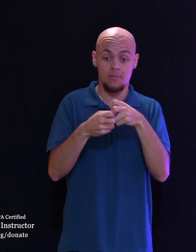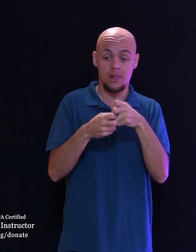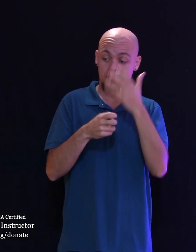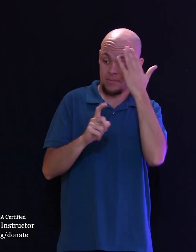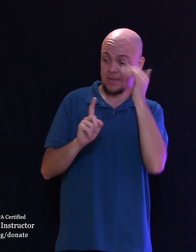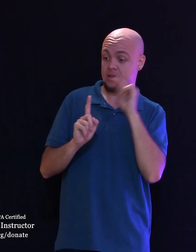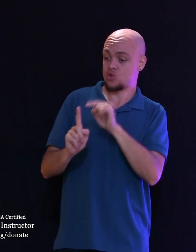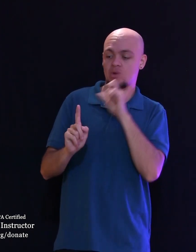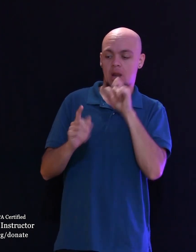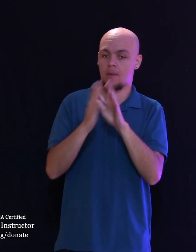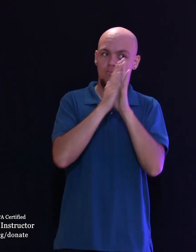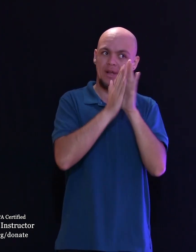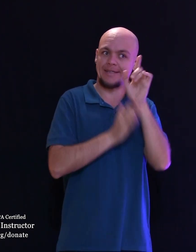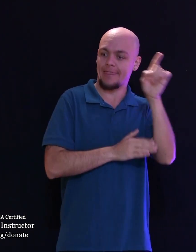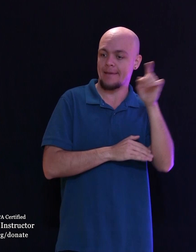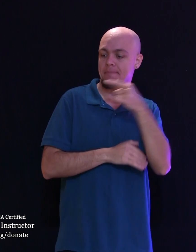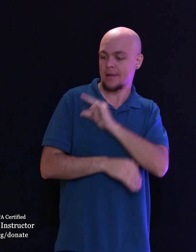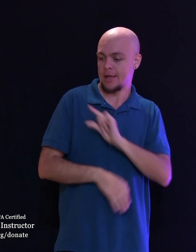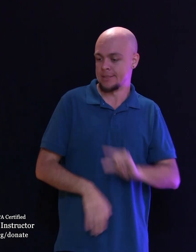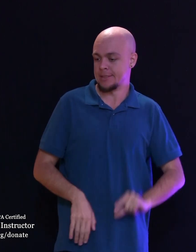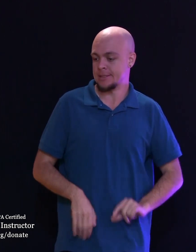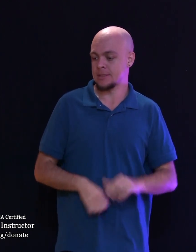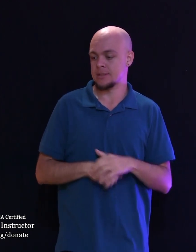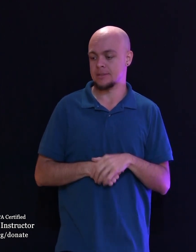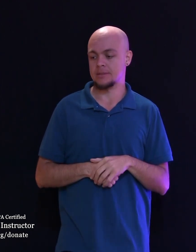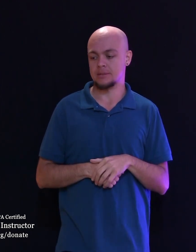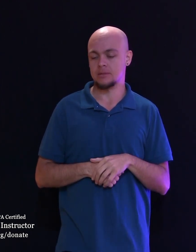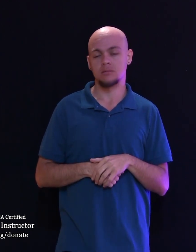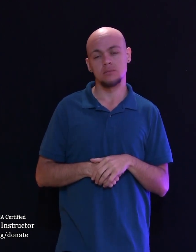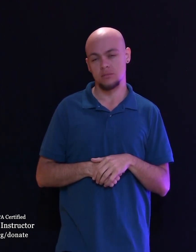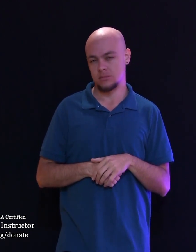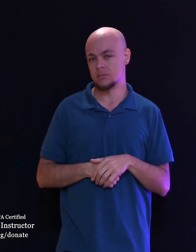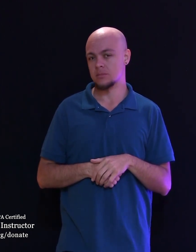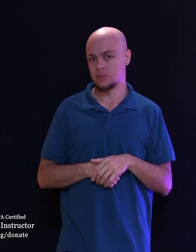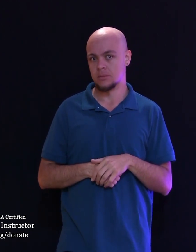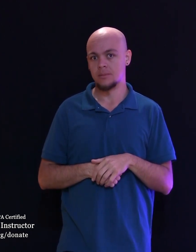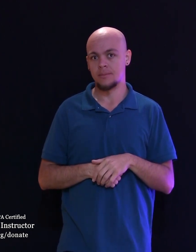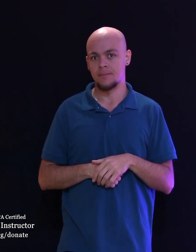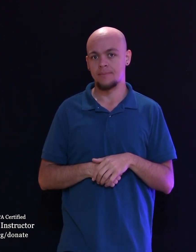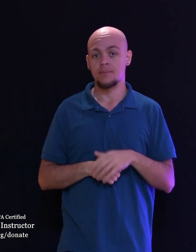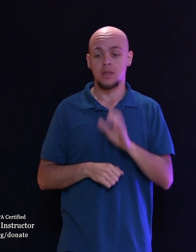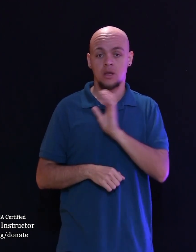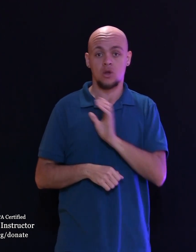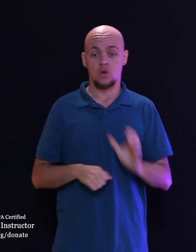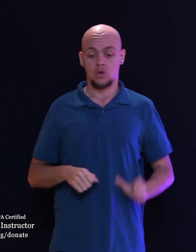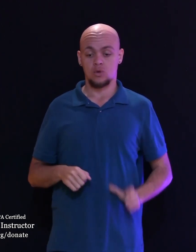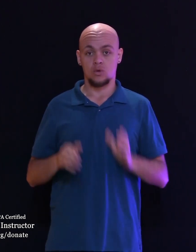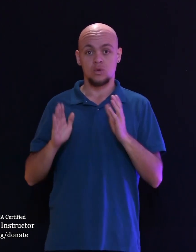Christians were considered bad citizens. They chose Christ over Caesar. We will disobey.